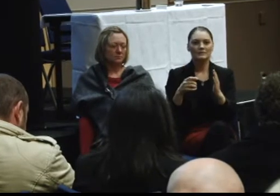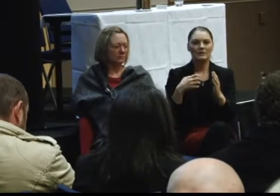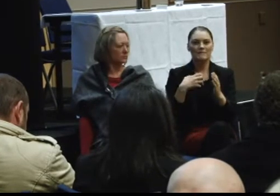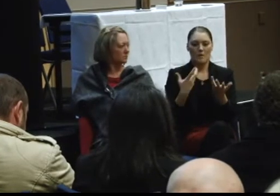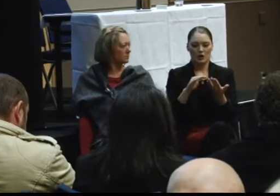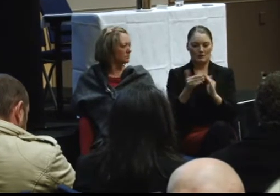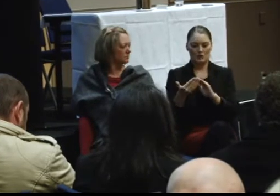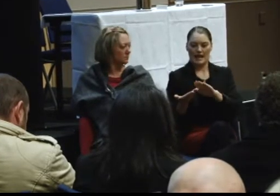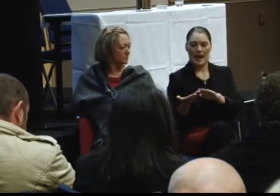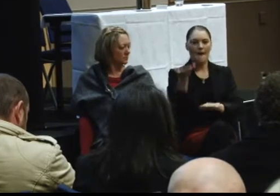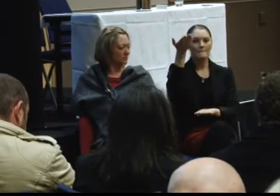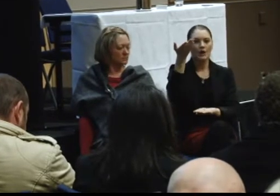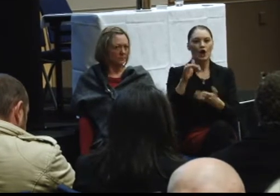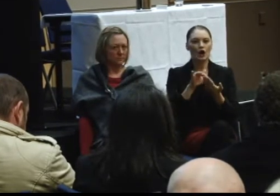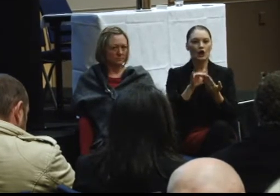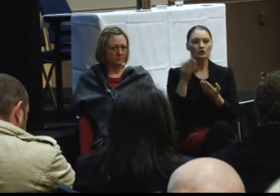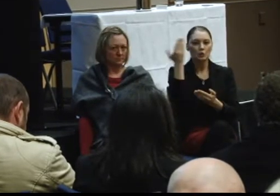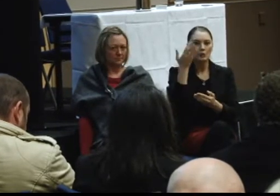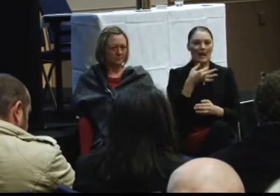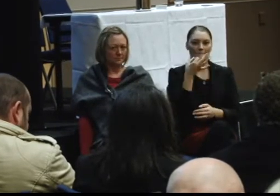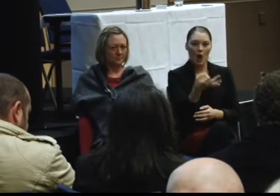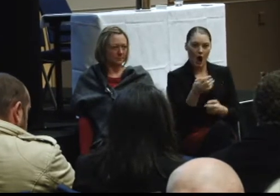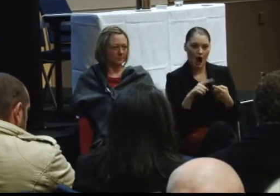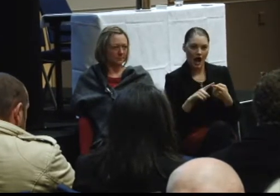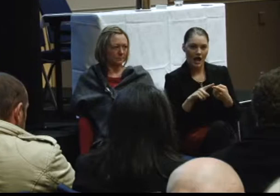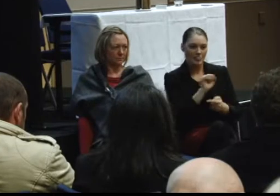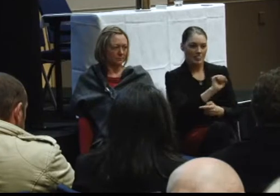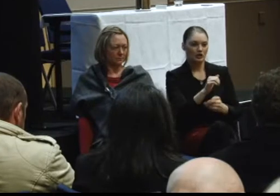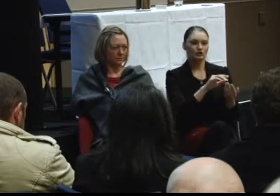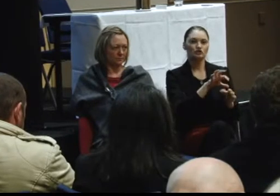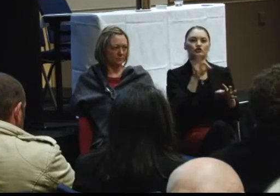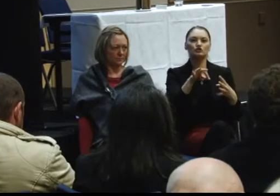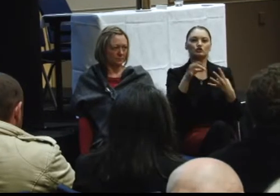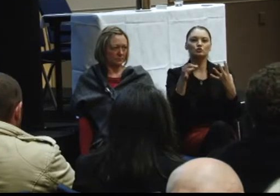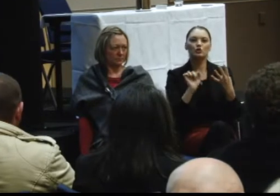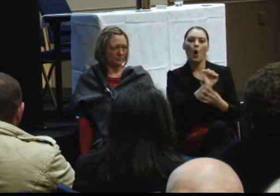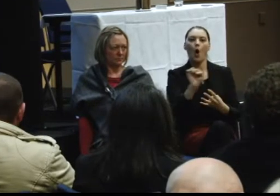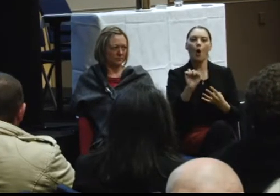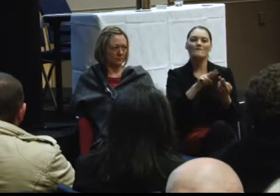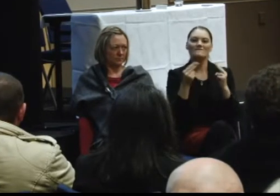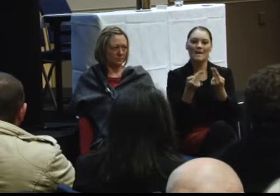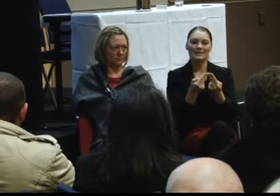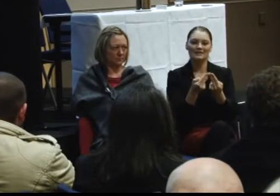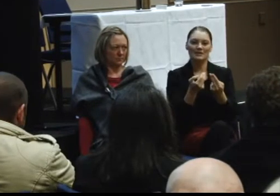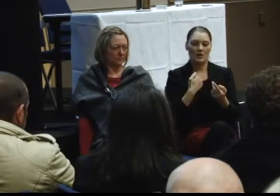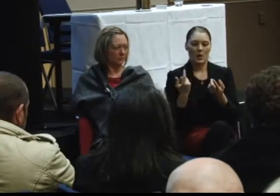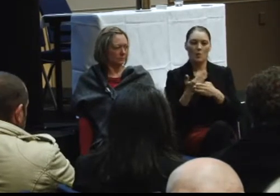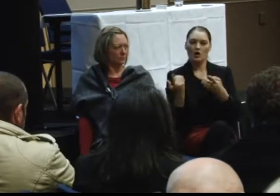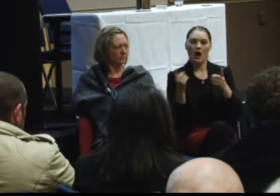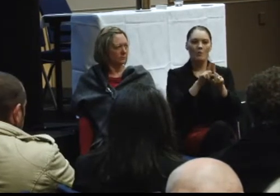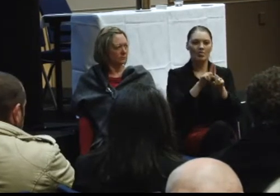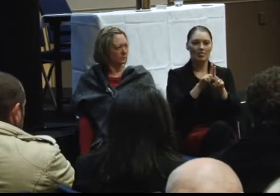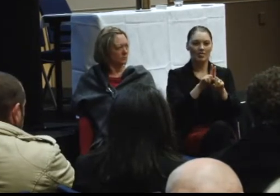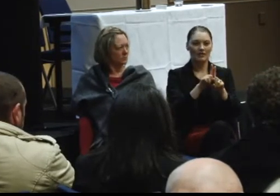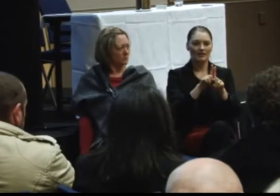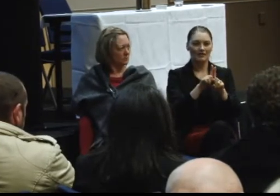up. The schools apply to be part of it. They choose their own families and we work alongside them to implement the